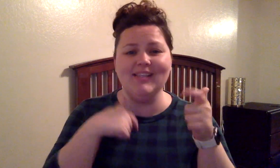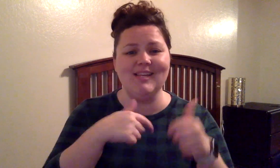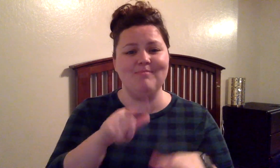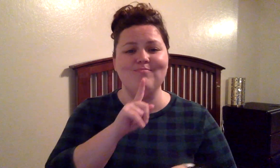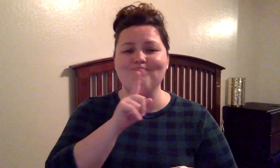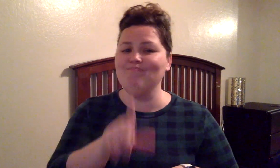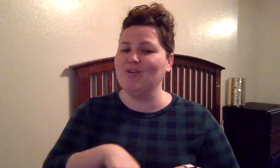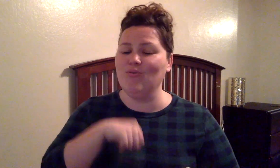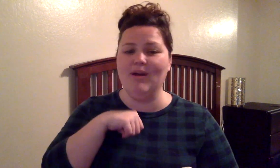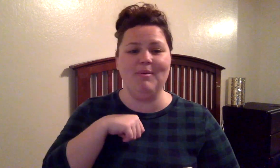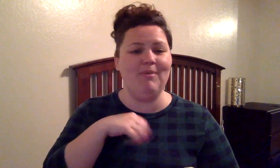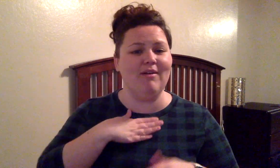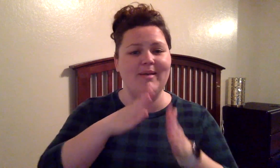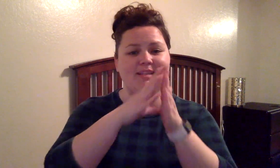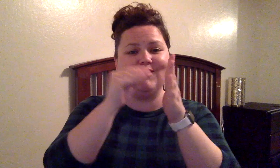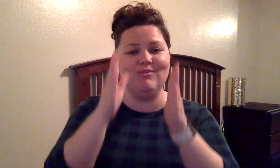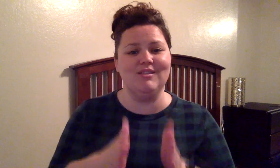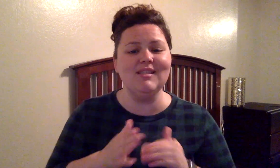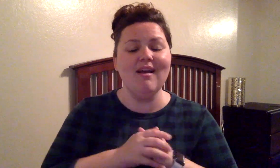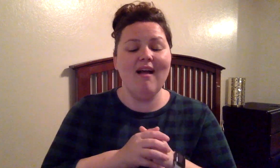and I'm incredibly proud of my students.